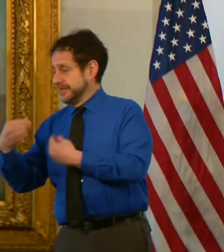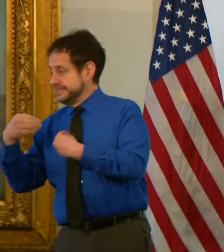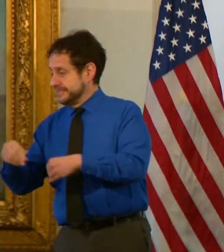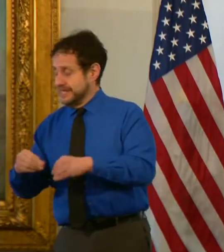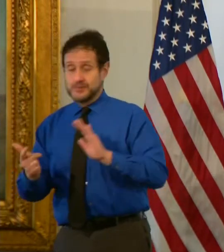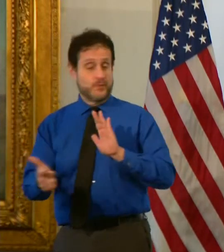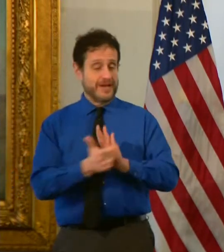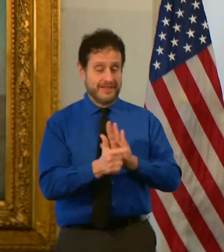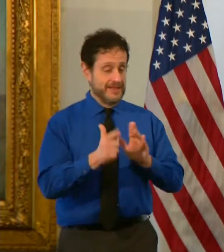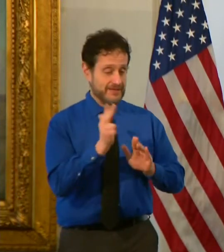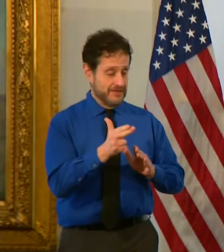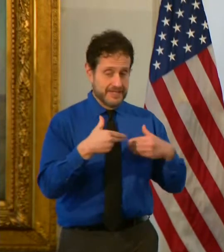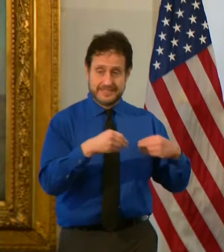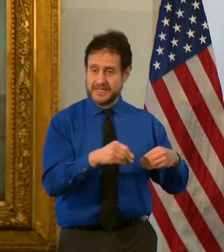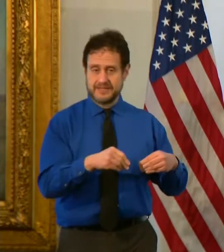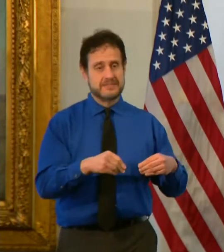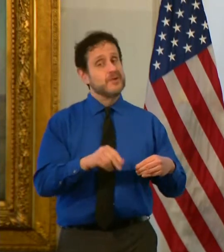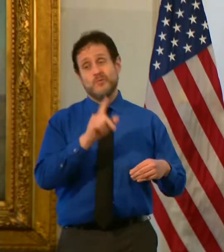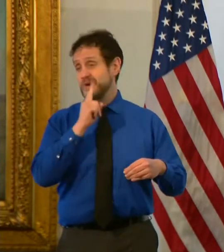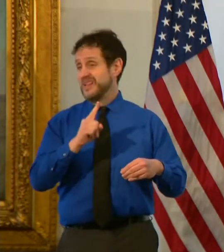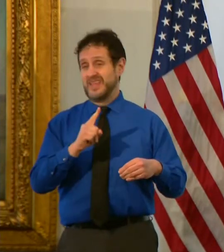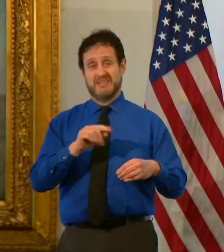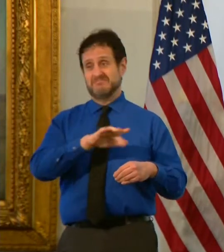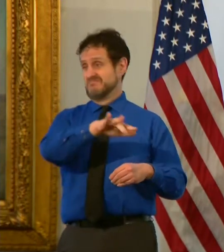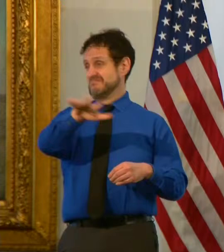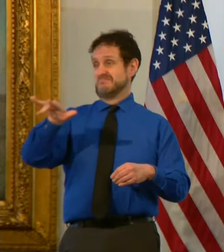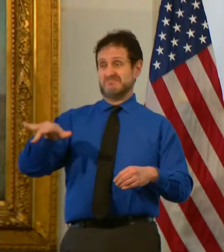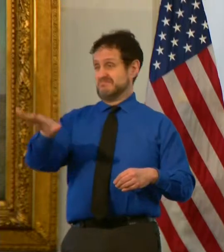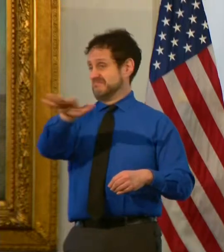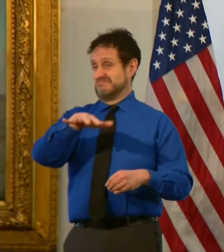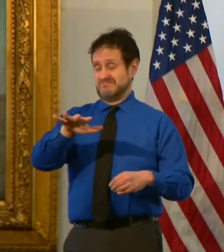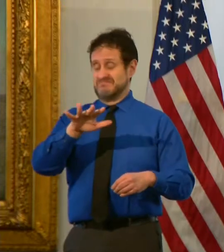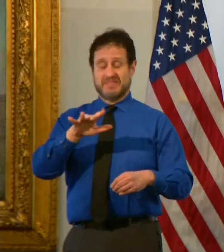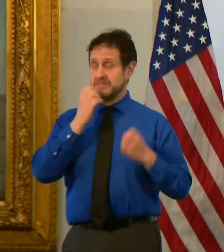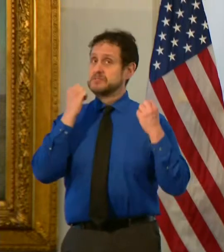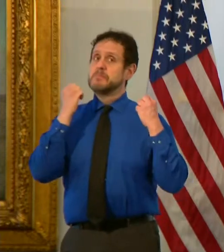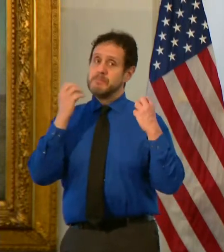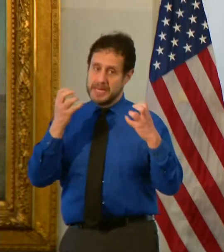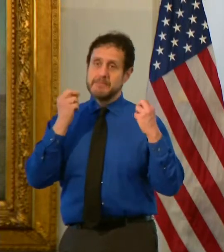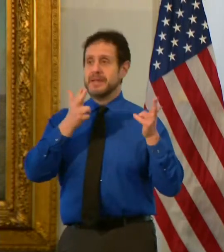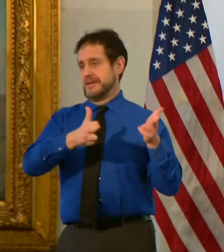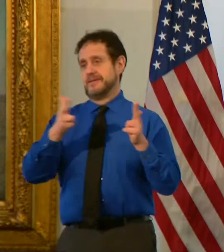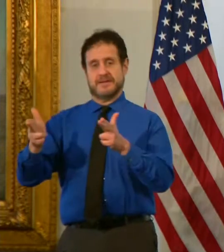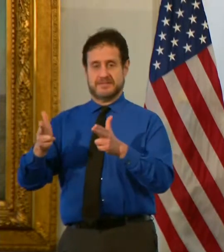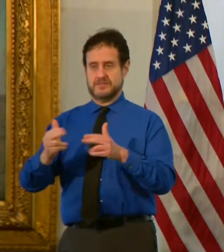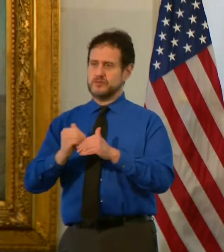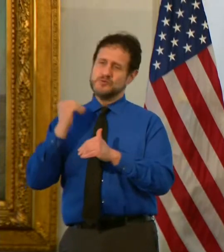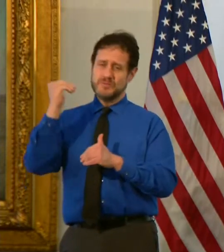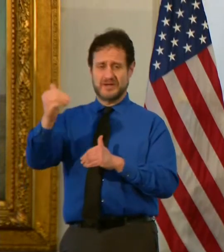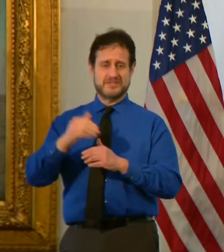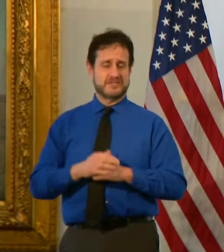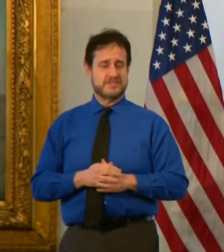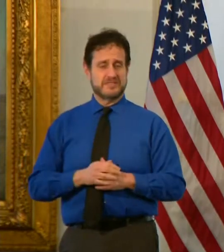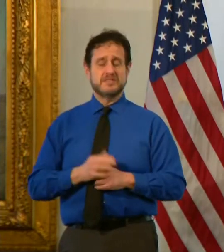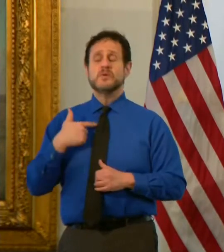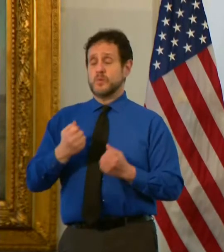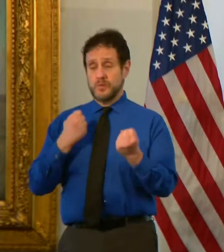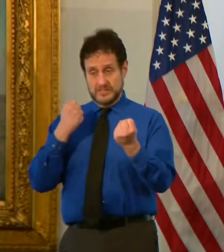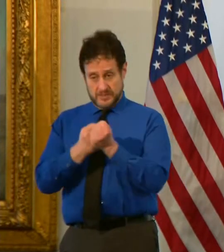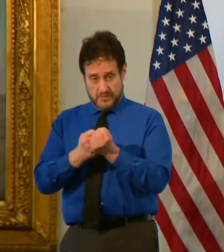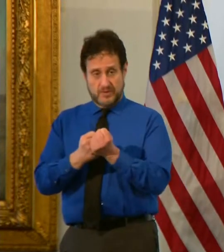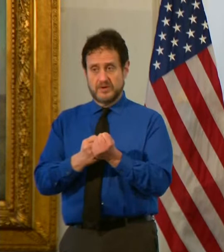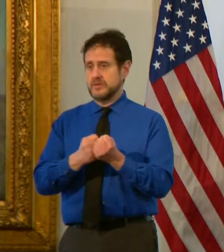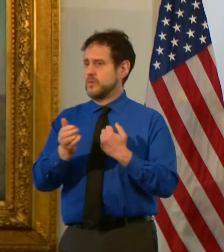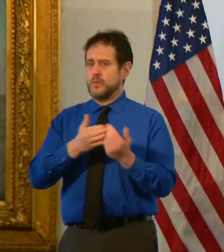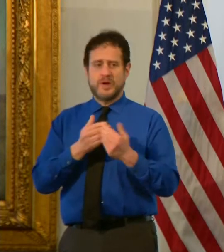our streets. And so we are in support of the efforts that the city and other of our stakeholders have